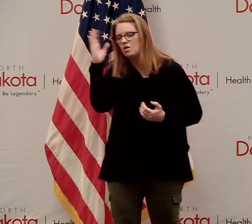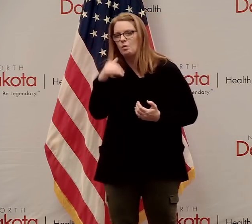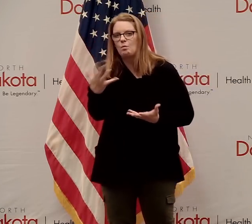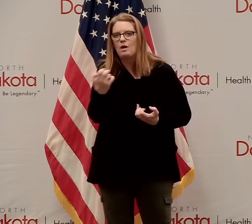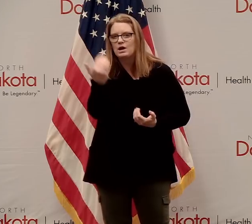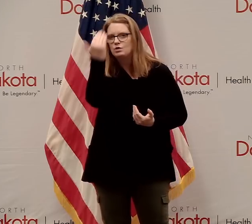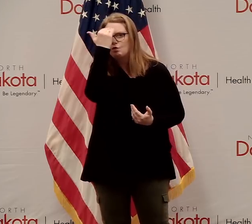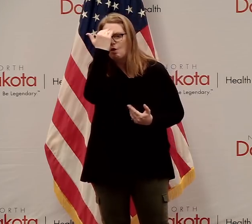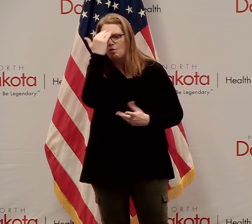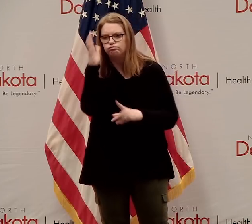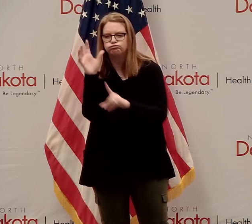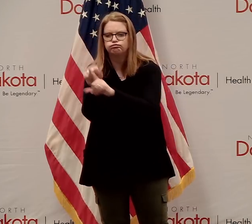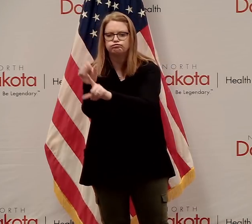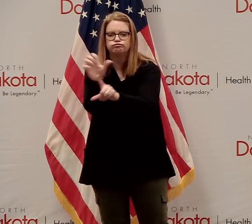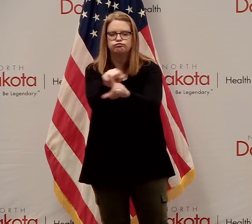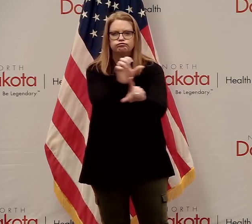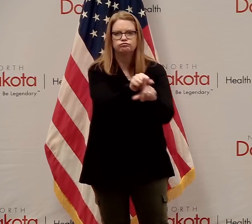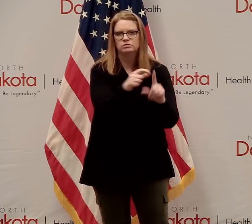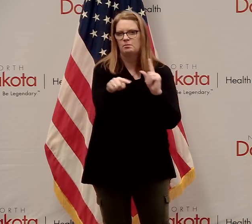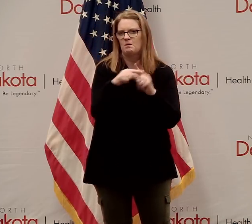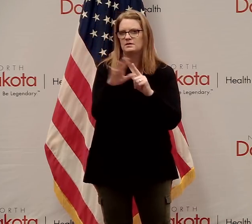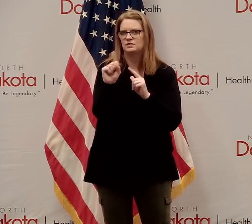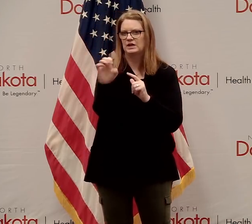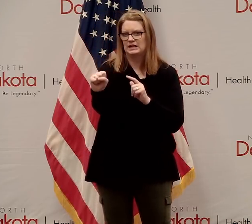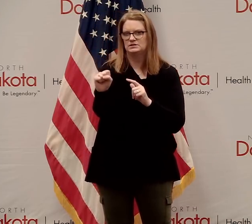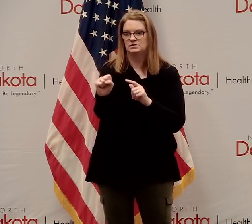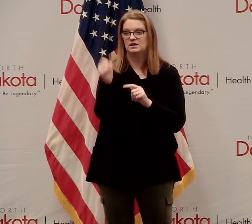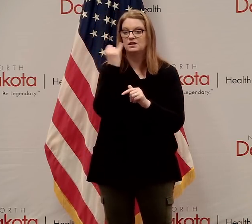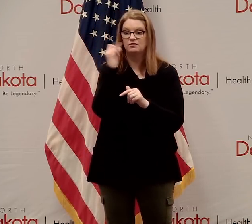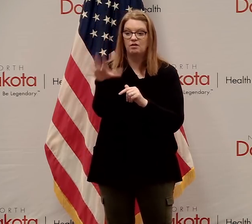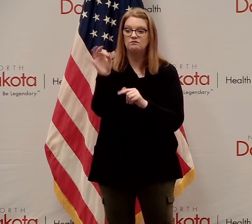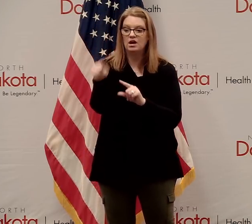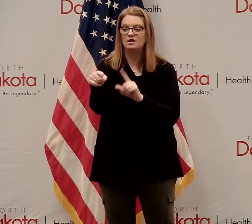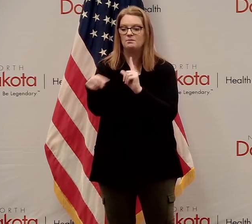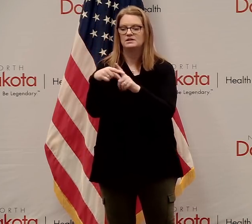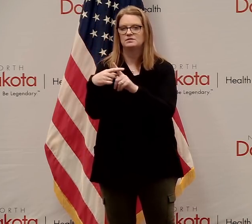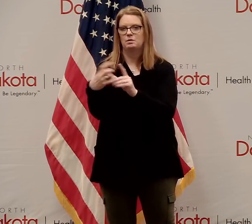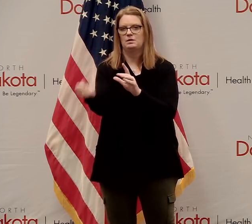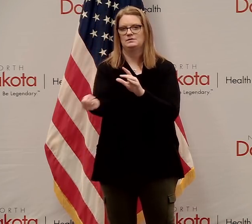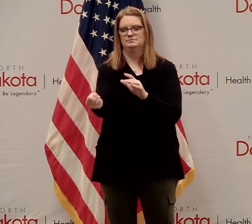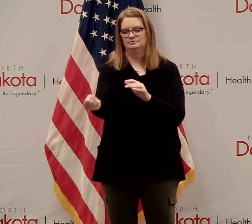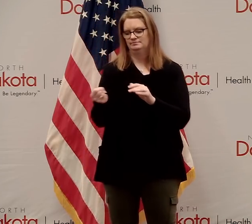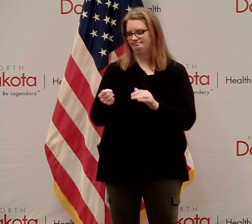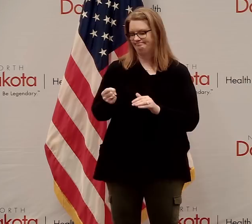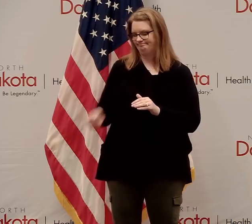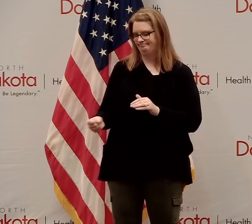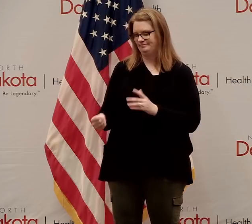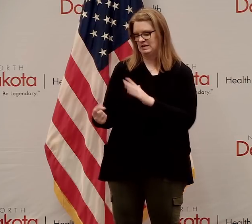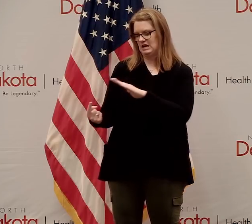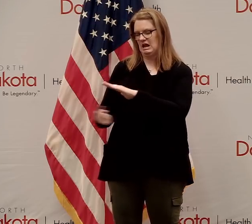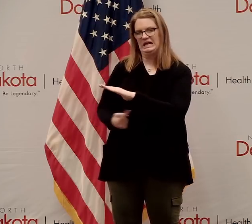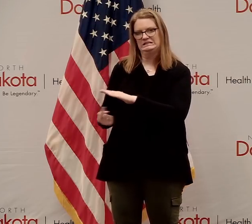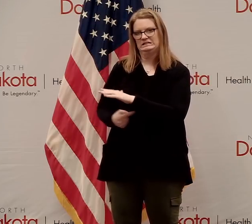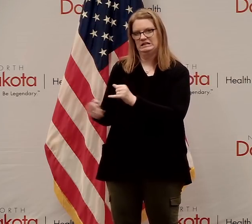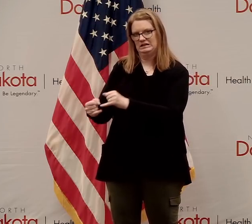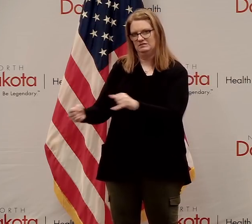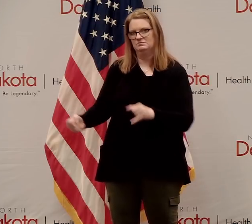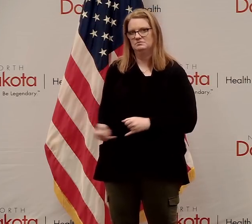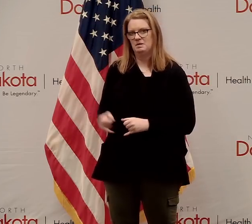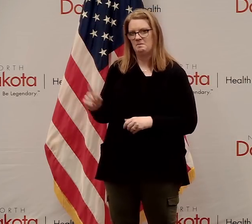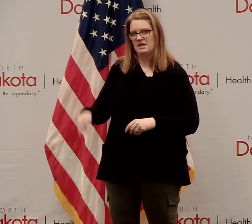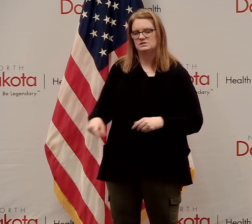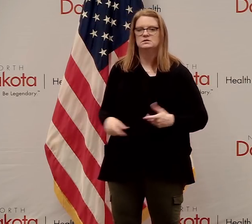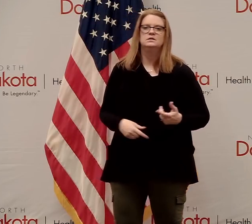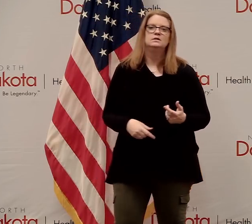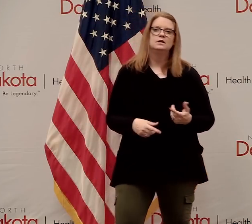trying to catch them and then contain them. So it is, in some ways, though,